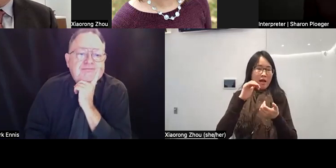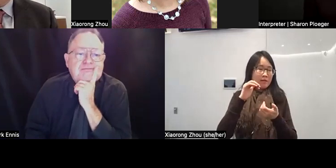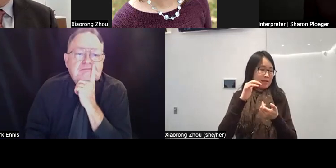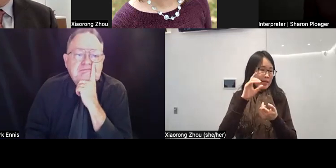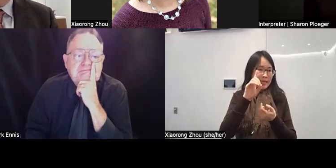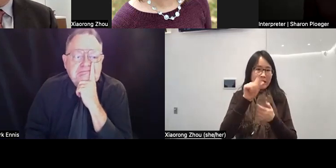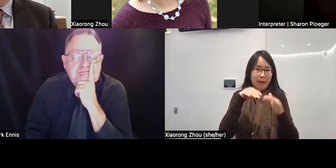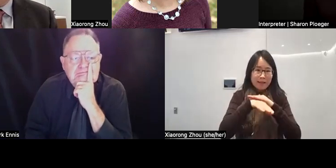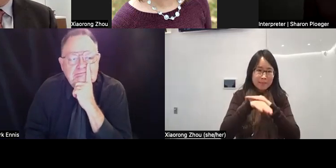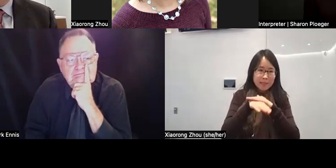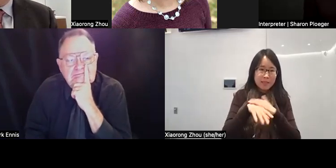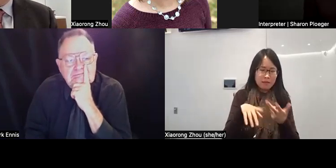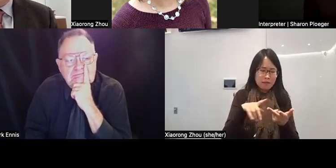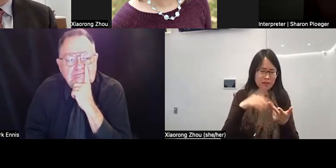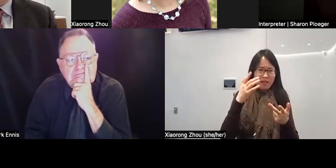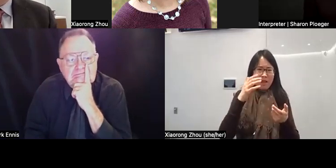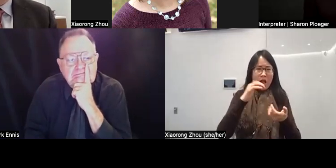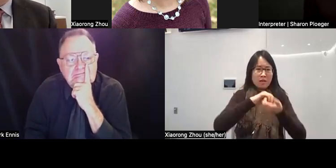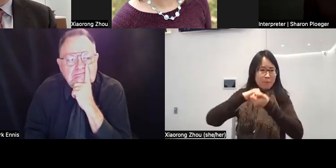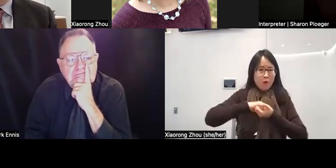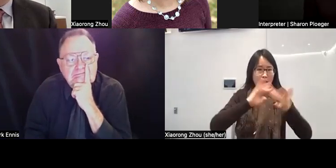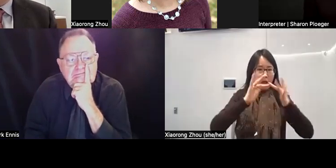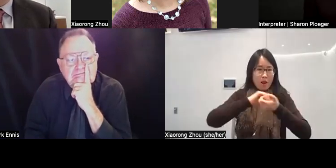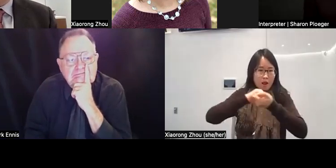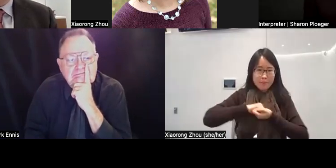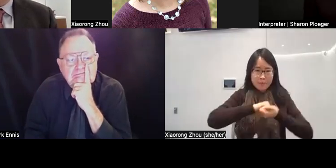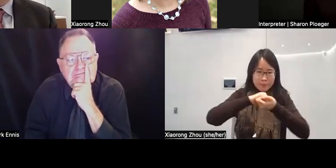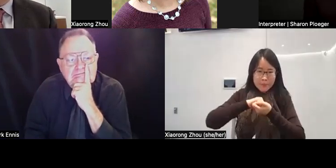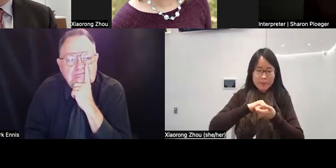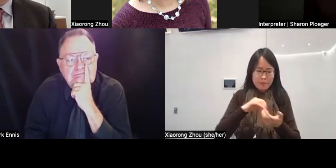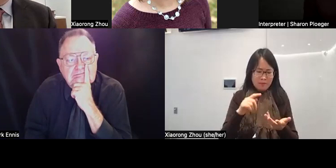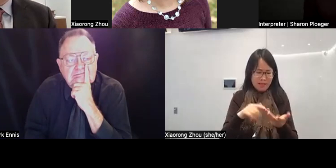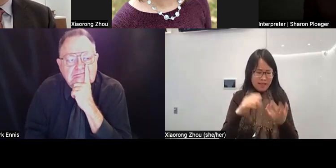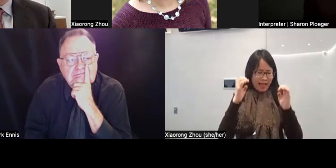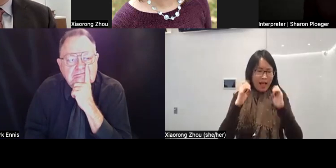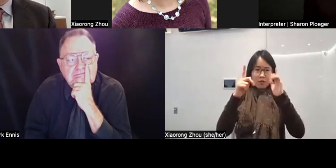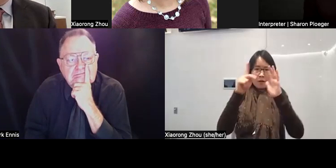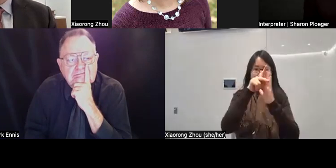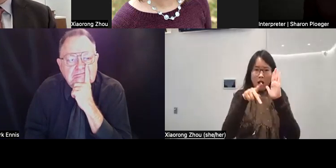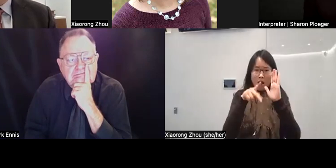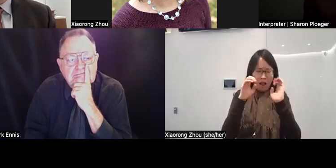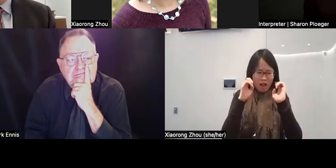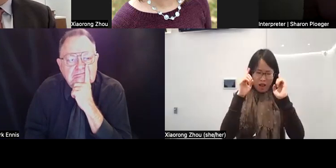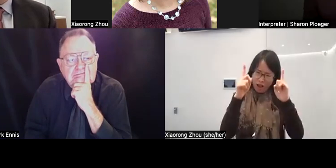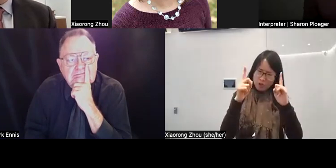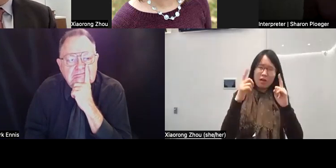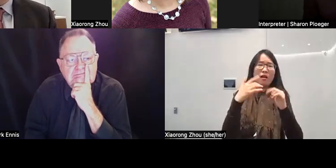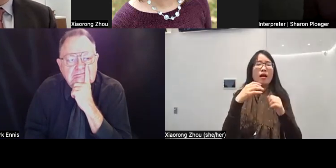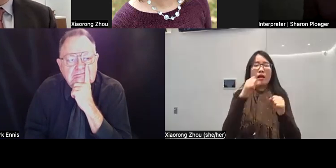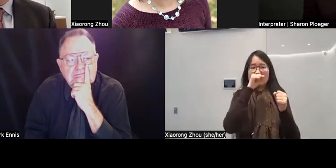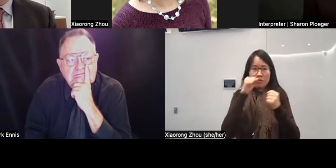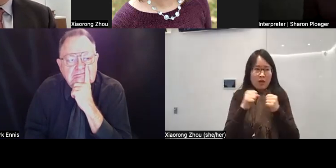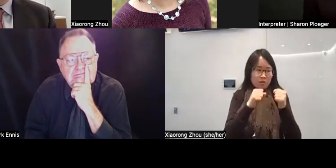There's research, there's academics, there's disability access, there's online collaboratives, there's